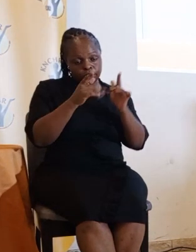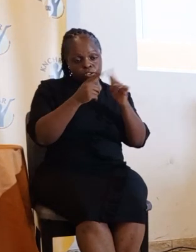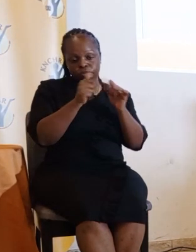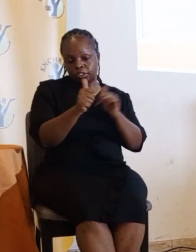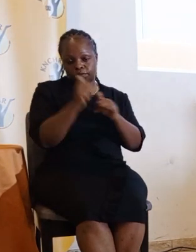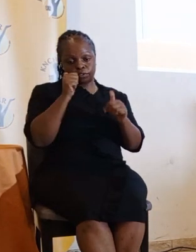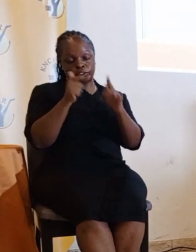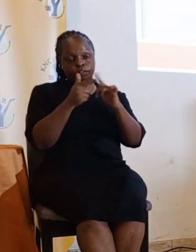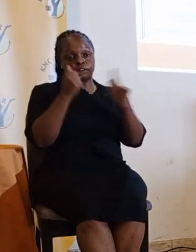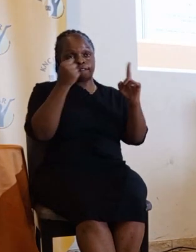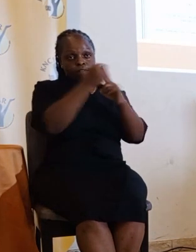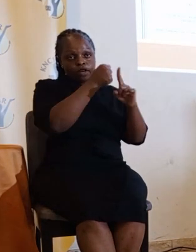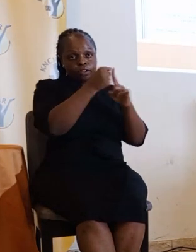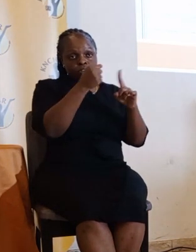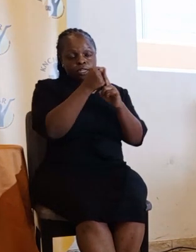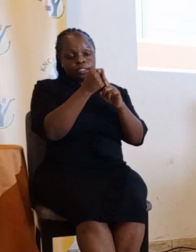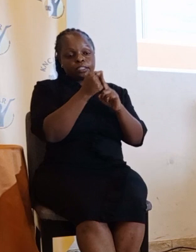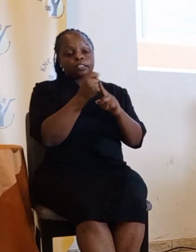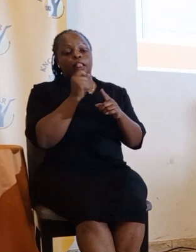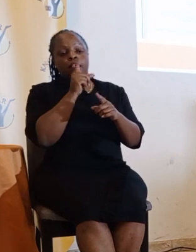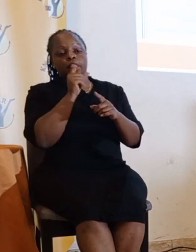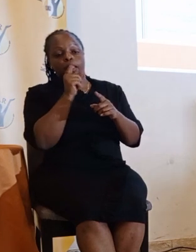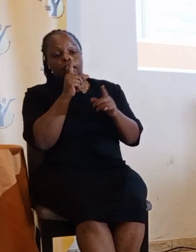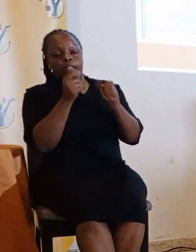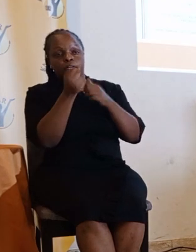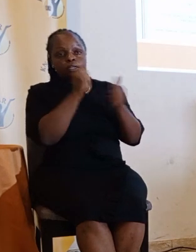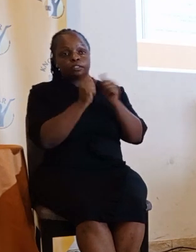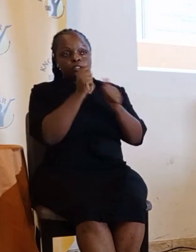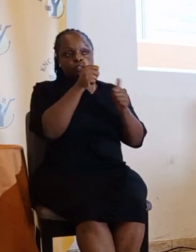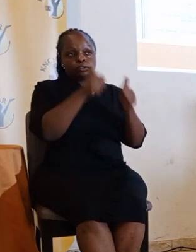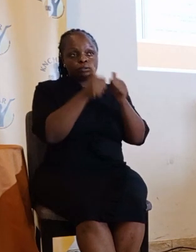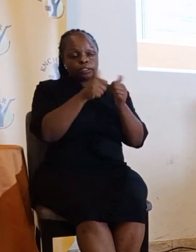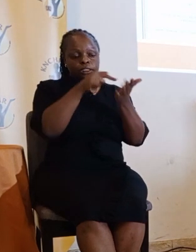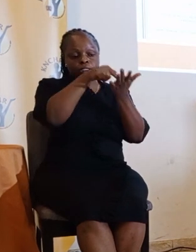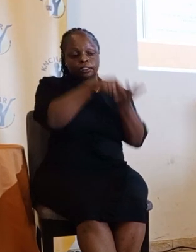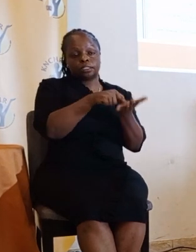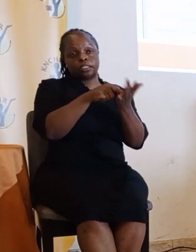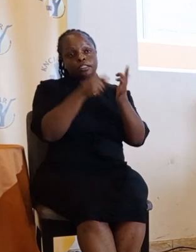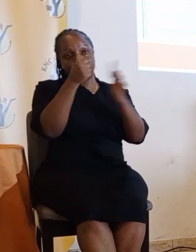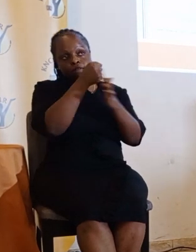from violence, utterances, and actions that could incite